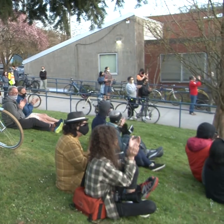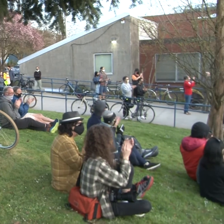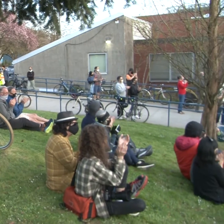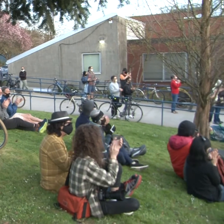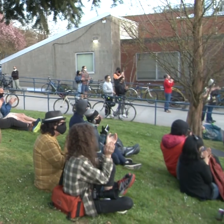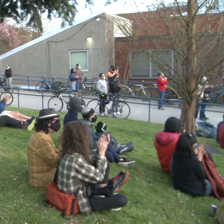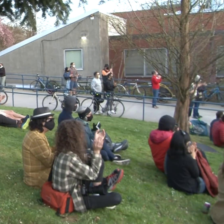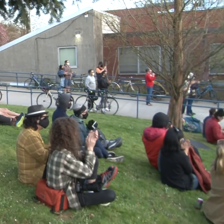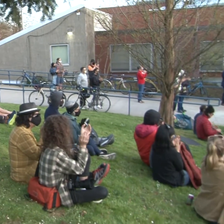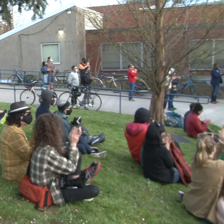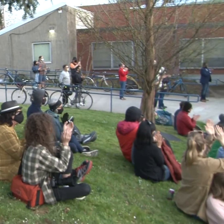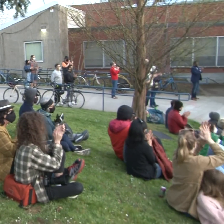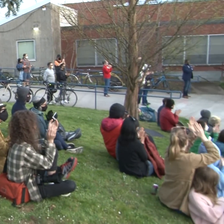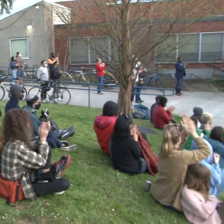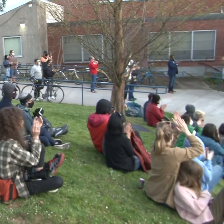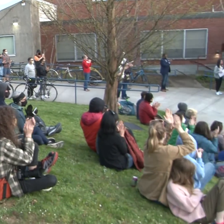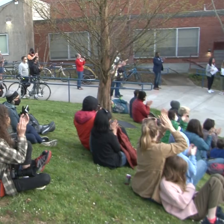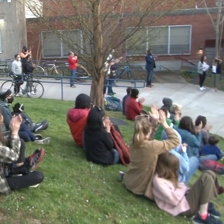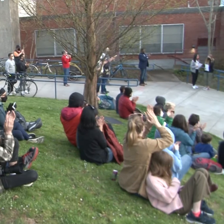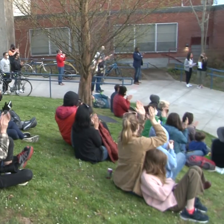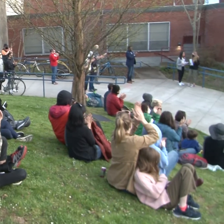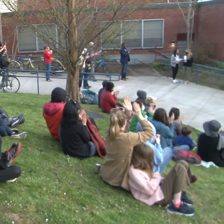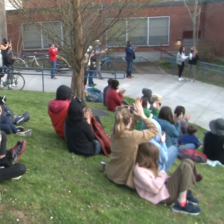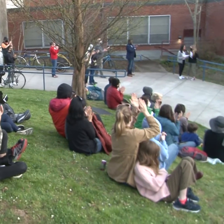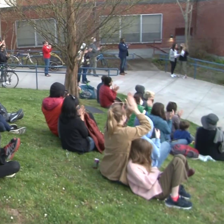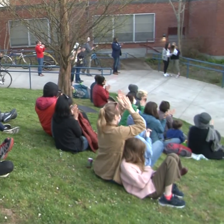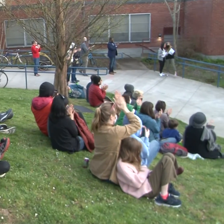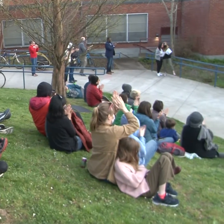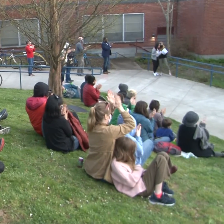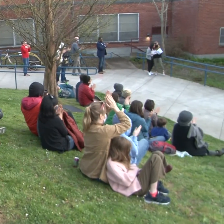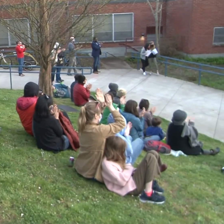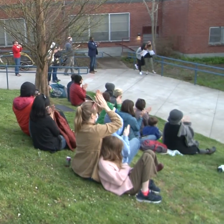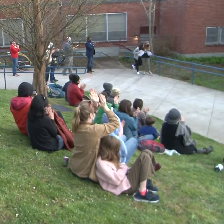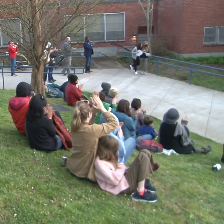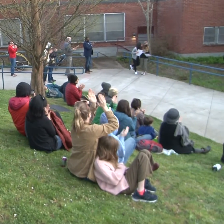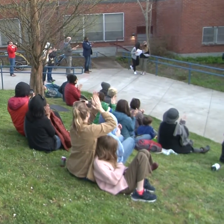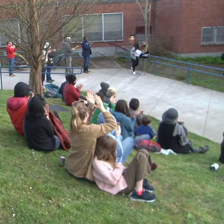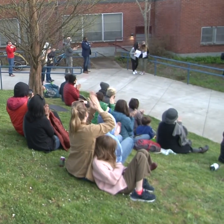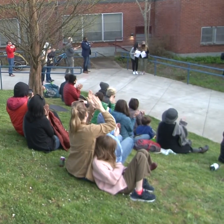They are ninth graders. Isn't that outrageous?